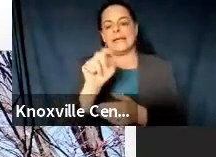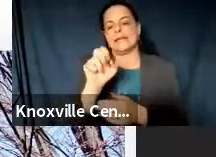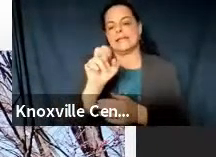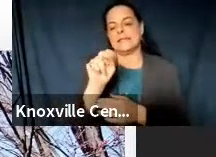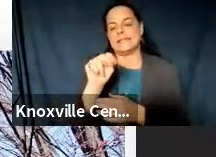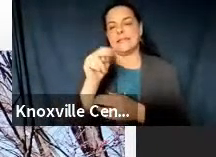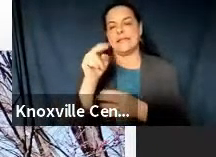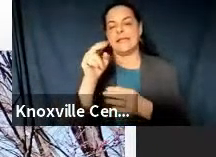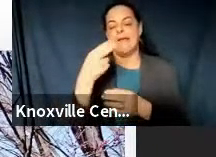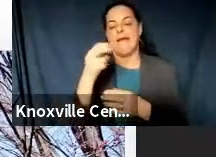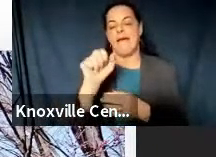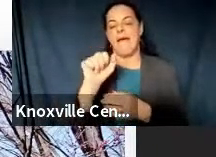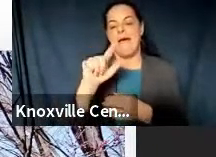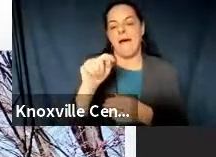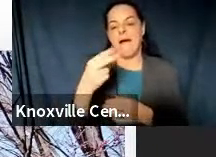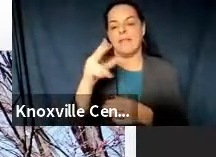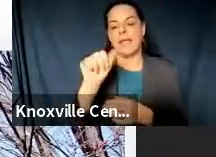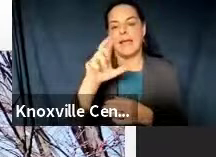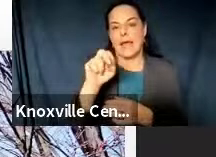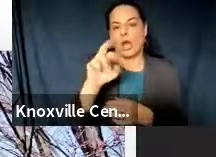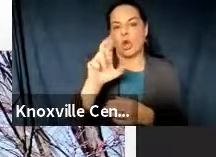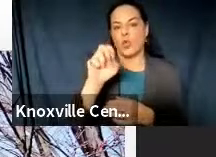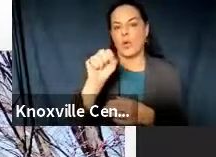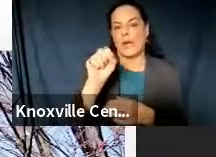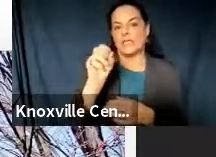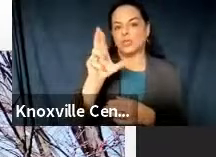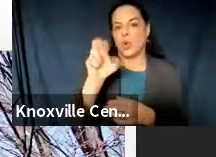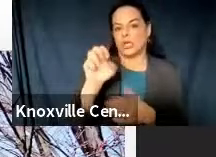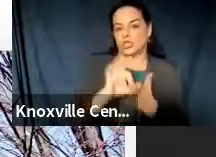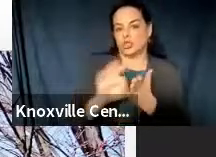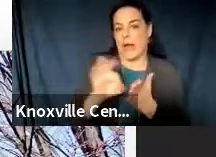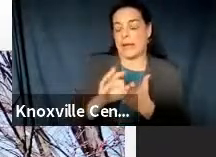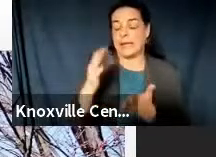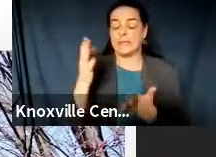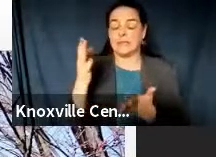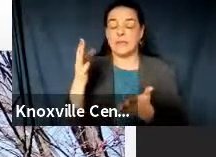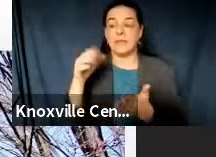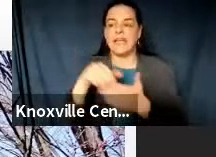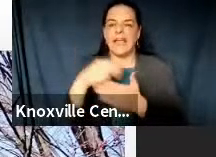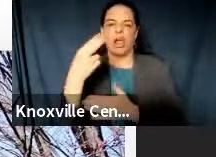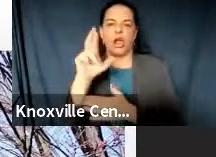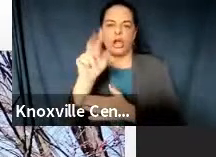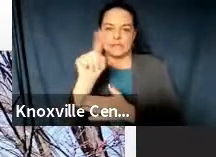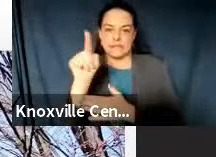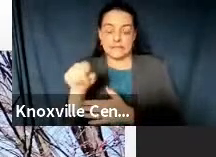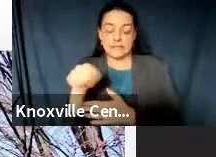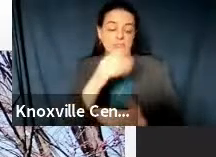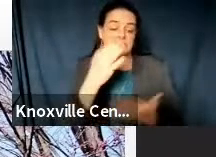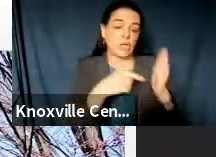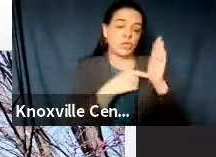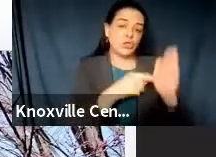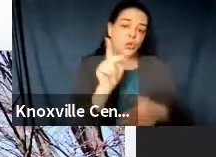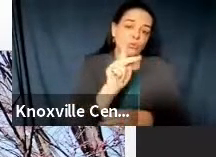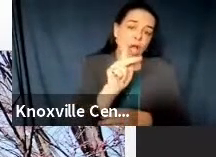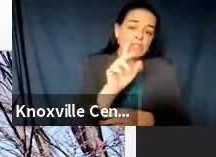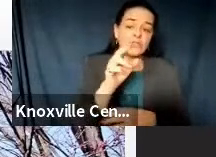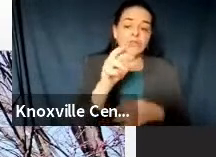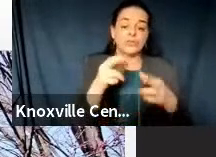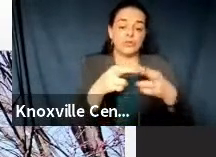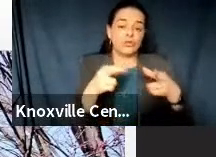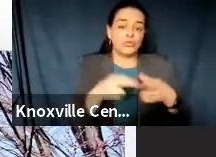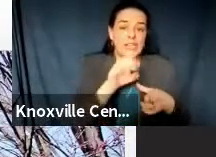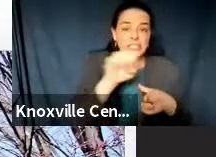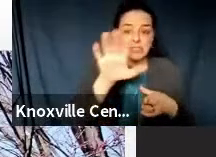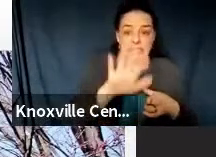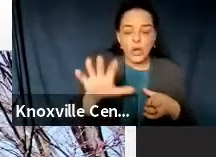or HERTS. It may reflect Knox County, East Region, or patients from other jurisdictions.